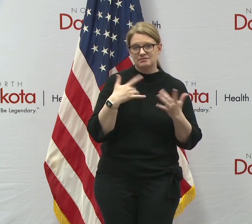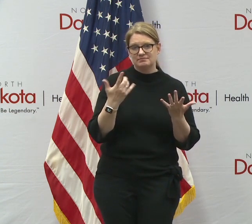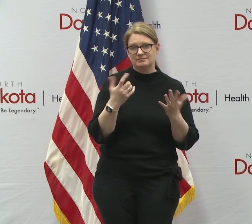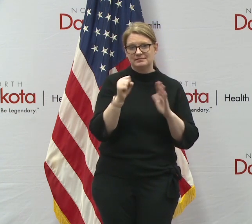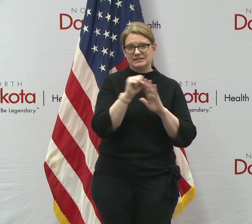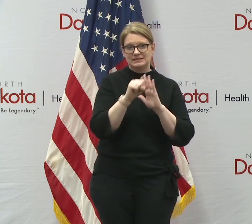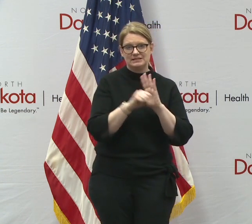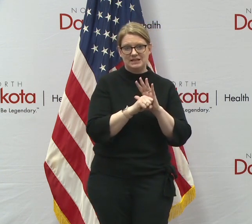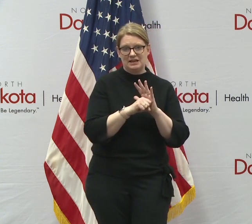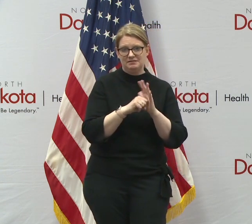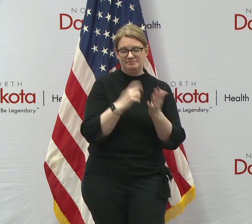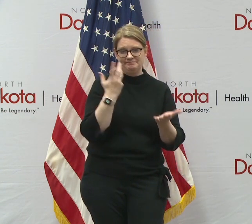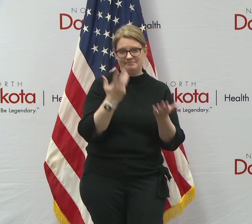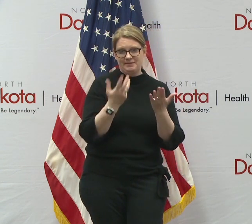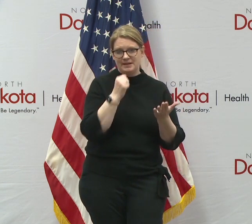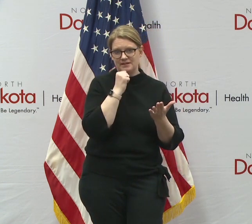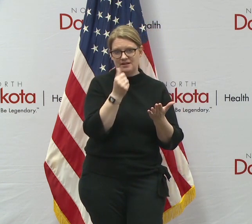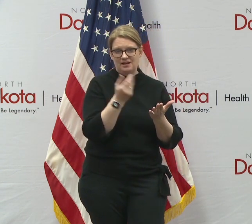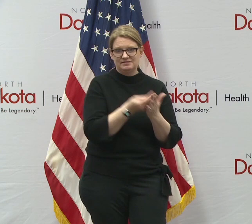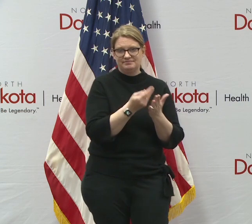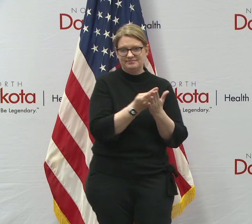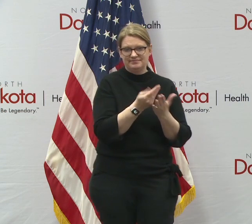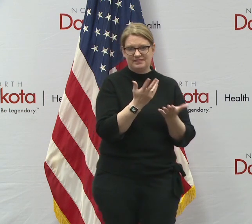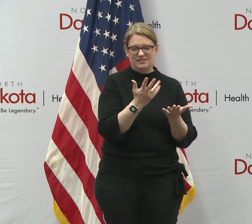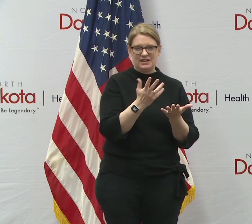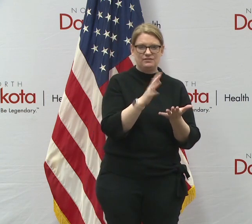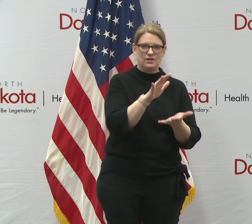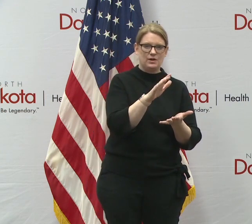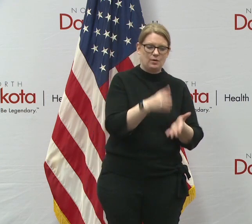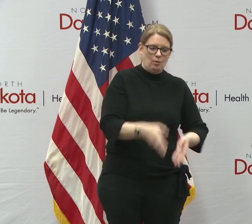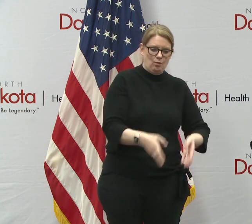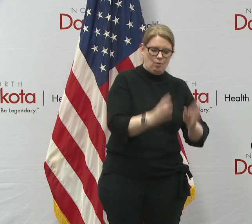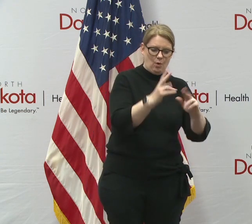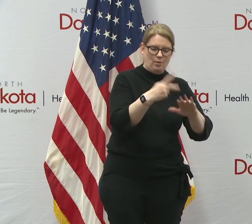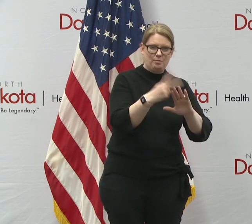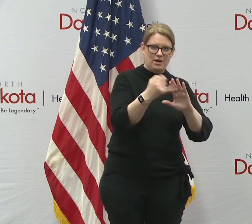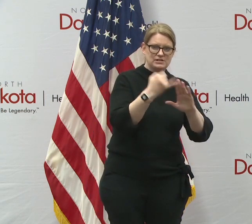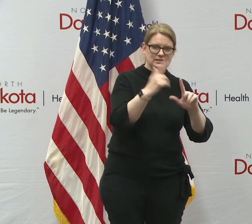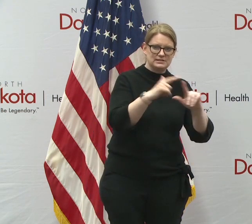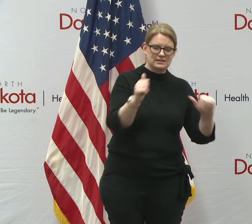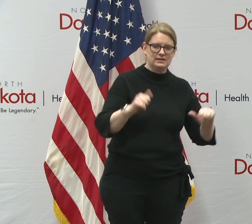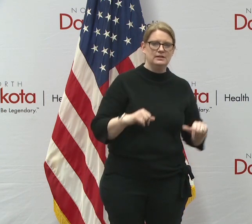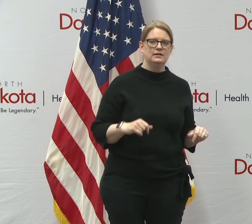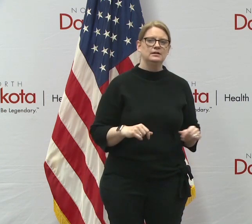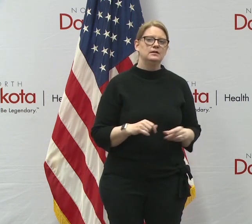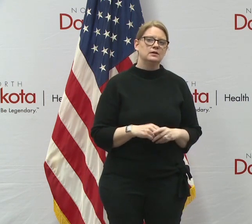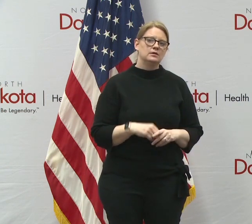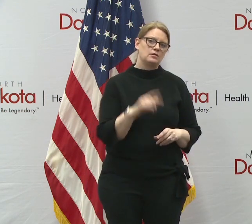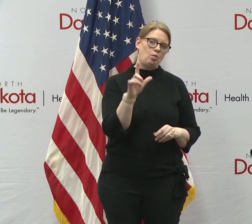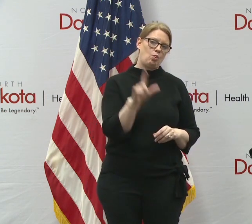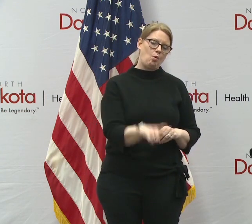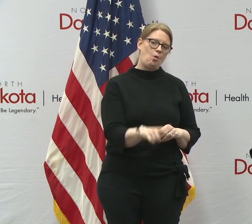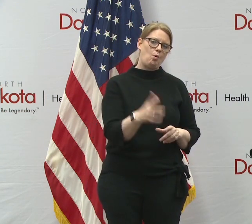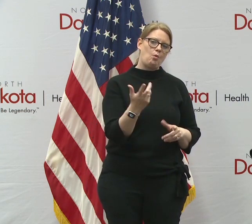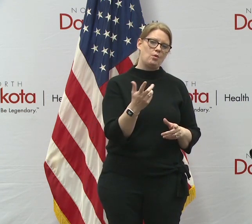get funds for road projects and other infrastructure? Question is with the, with the low